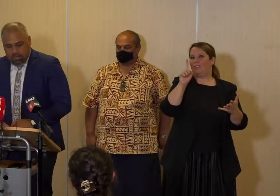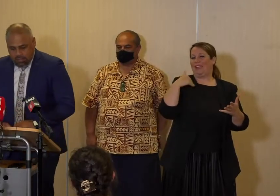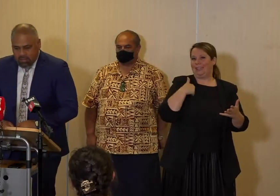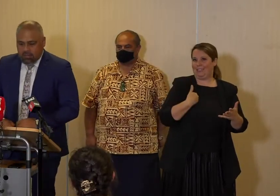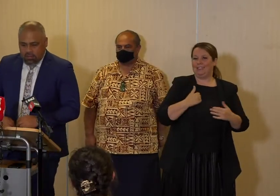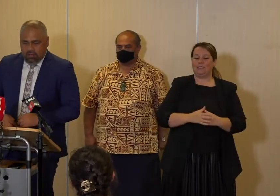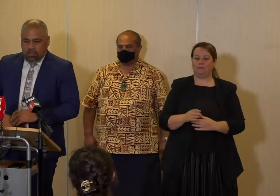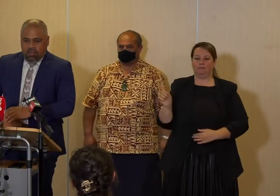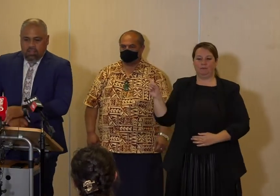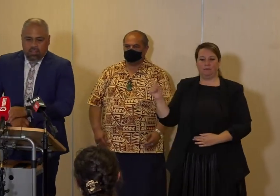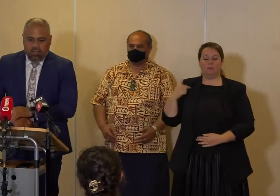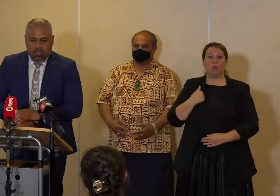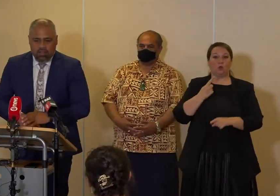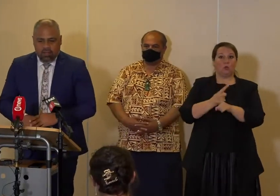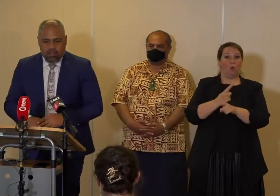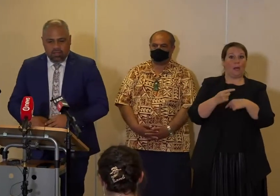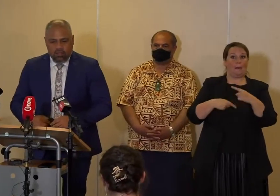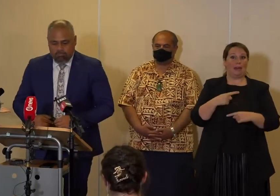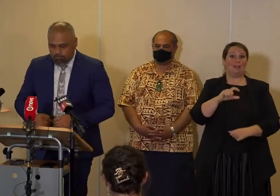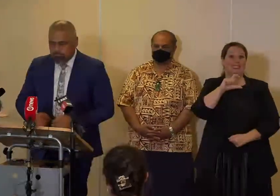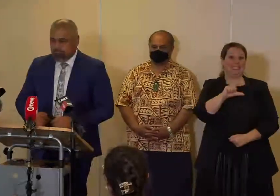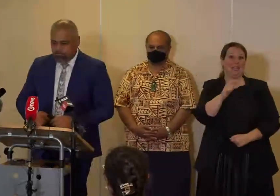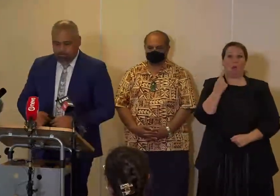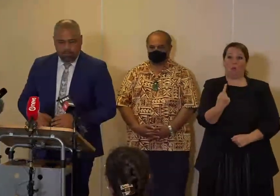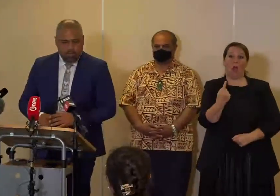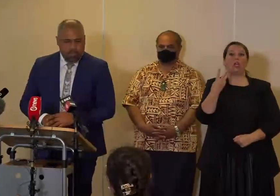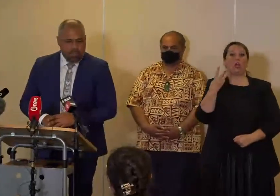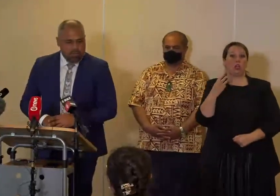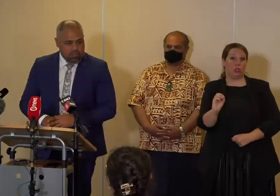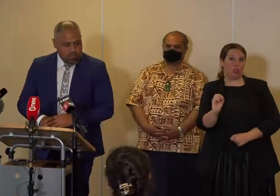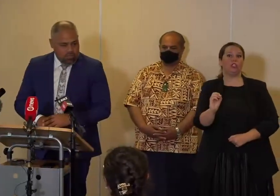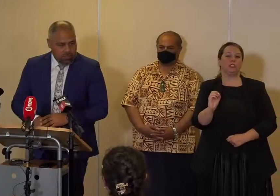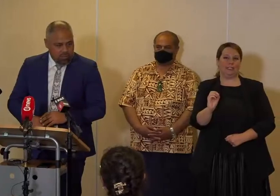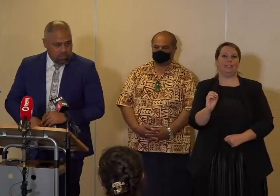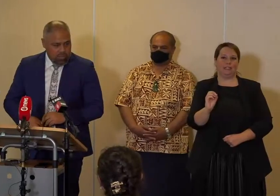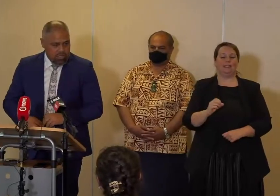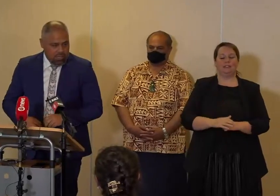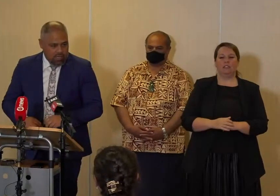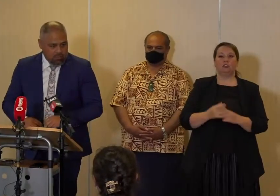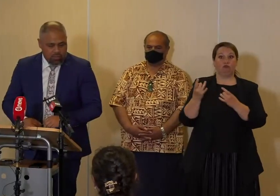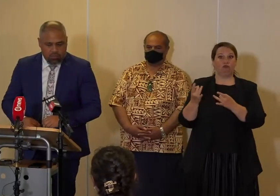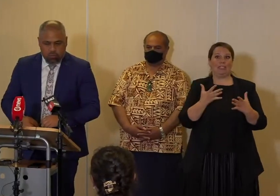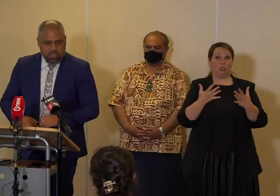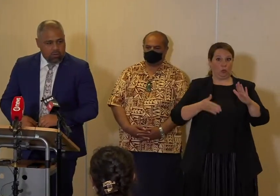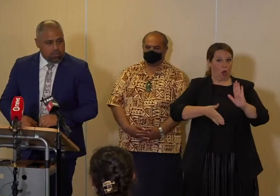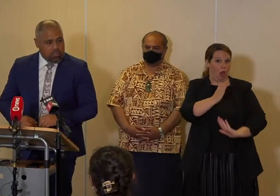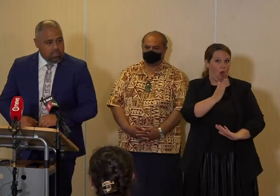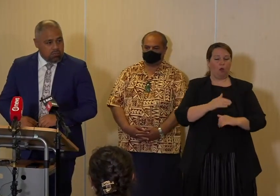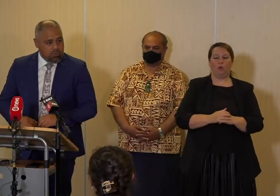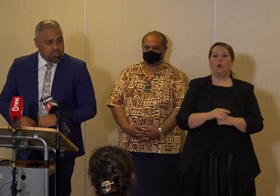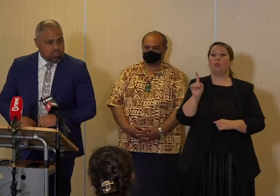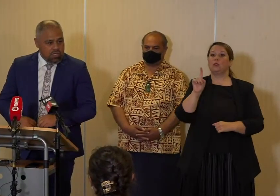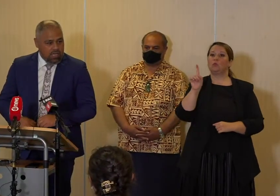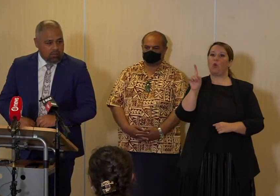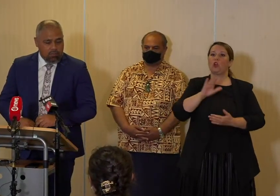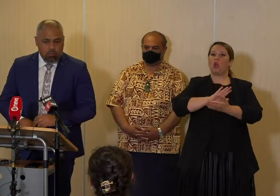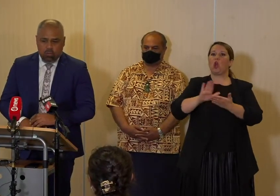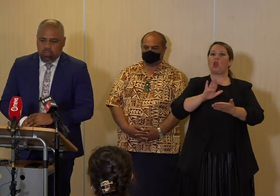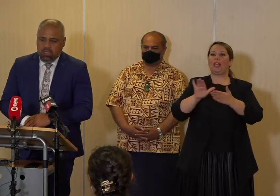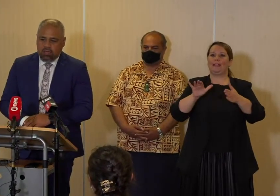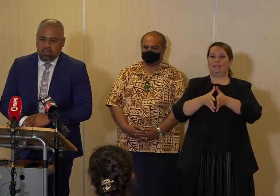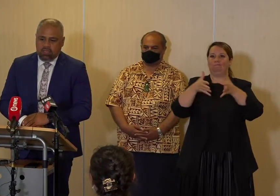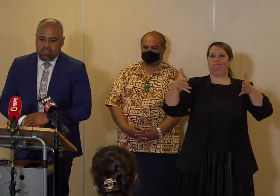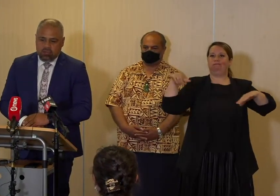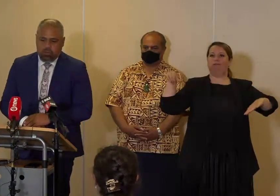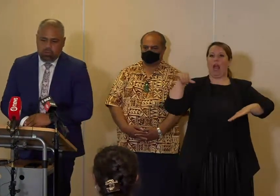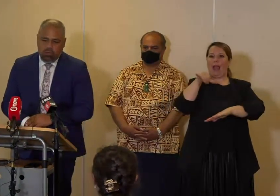C-130, which is available to deploy as soon as it's safe to do so. So the C-130 is, of course, our Hercules, which when